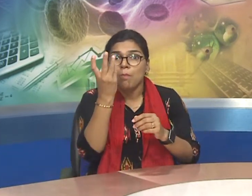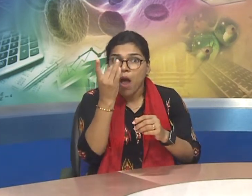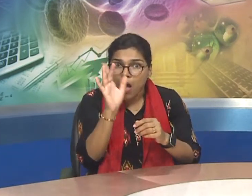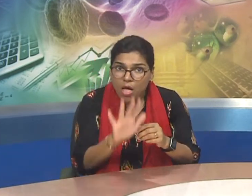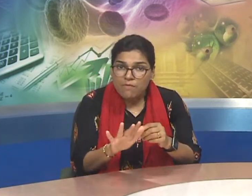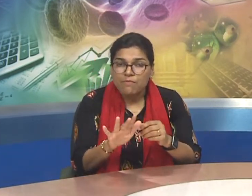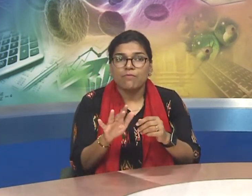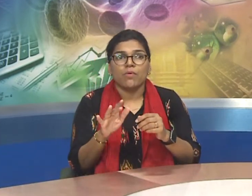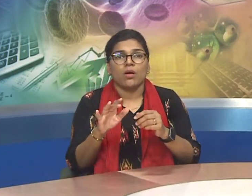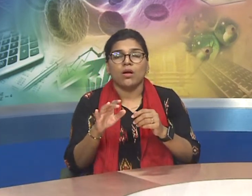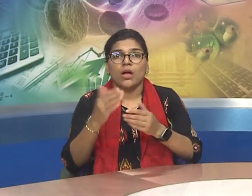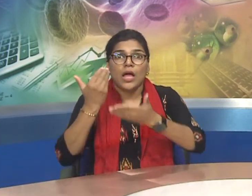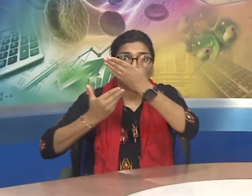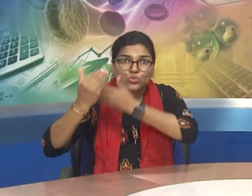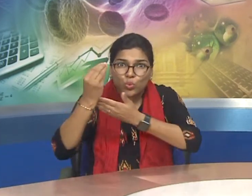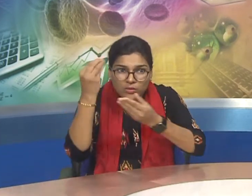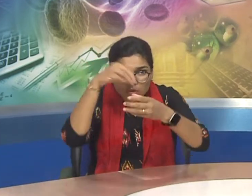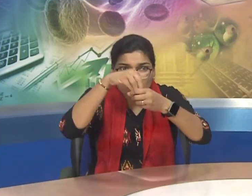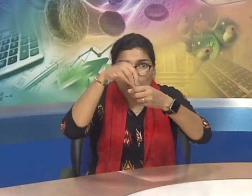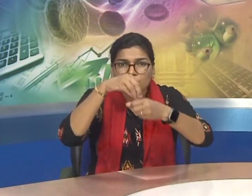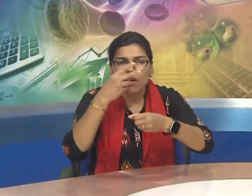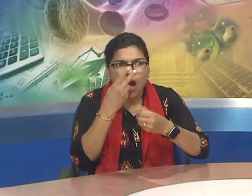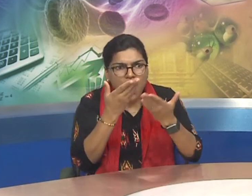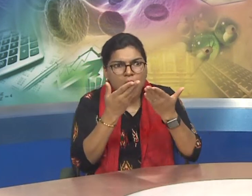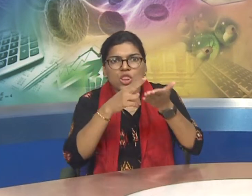Interdisciplinary nature of research and information.